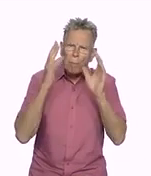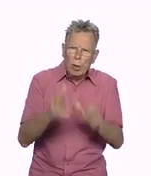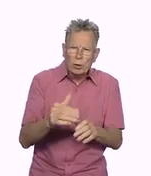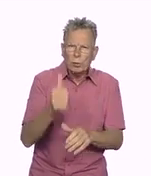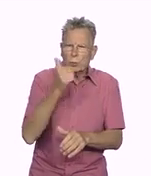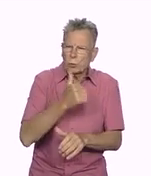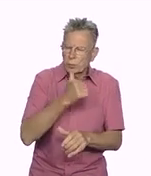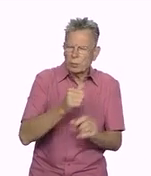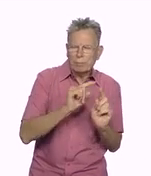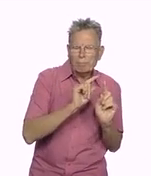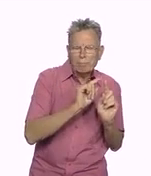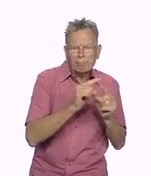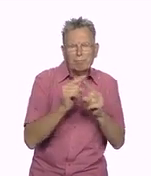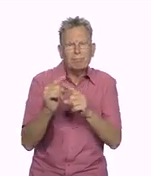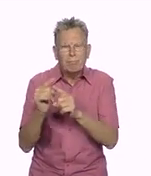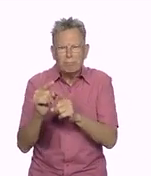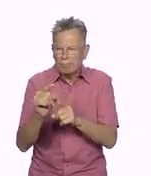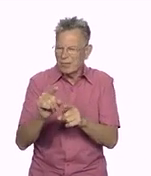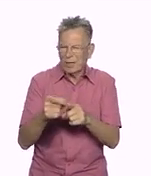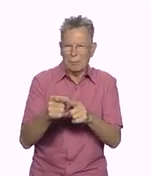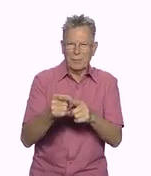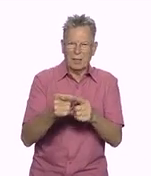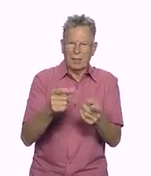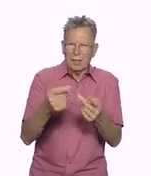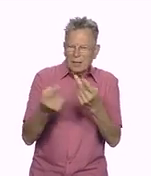Doctors must use resources responsibly.